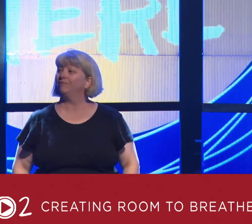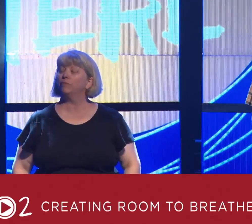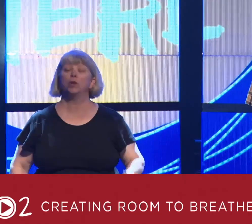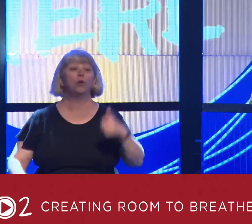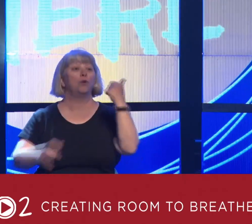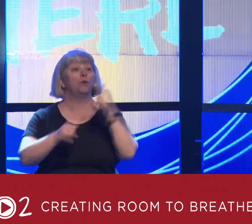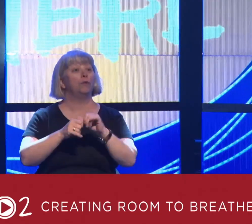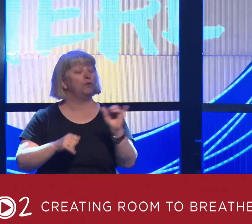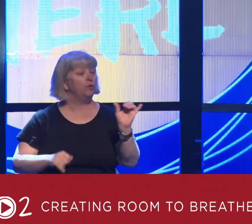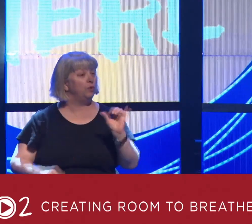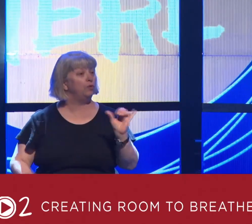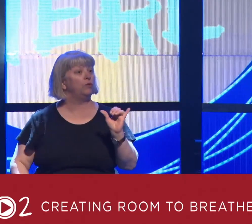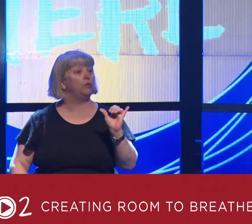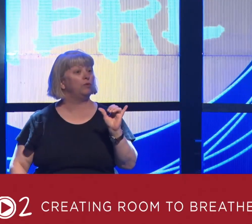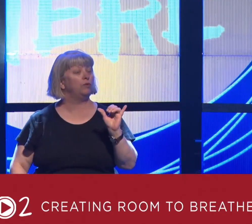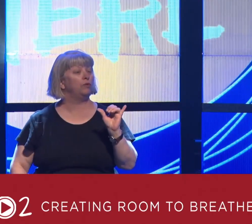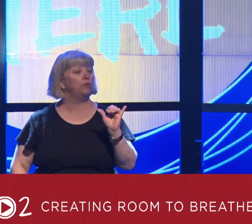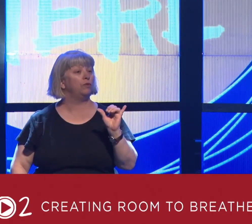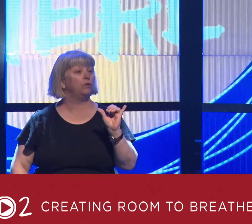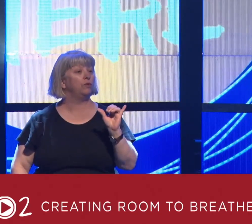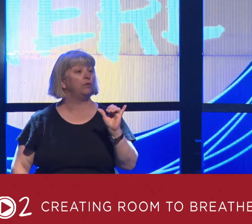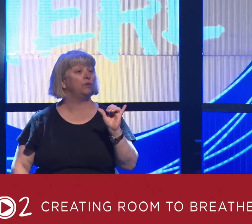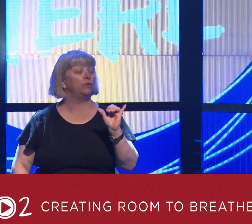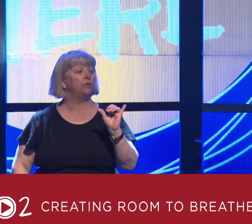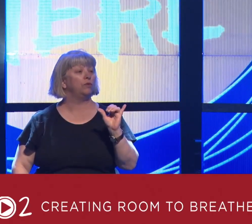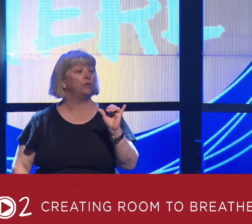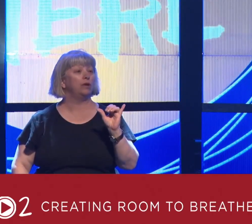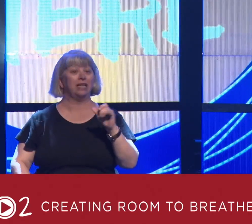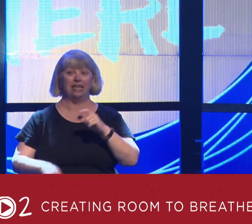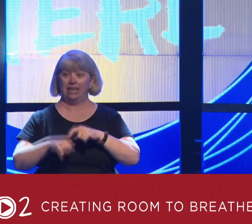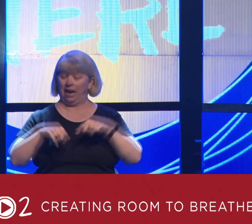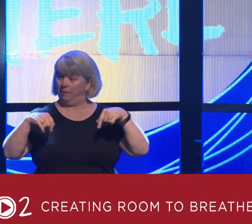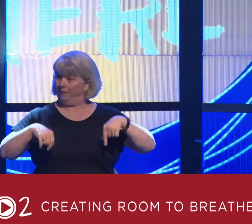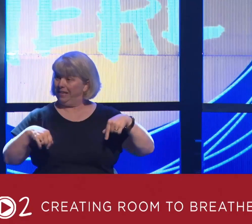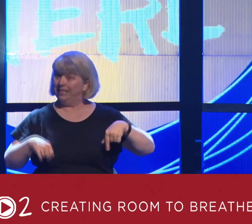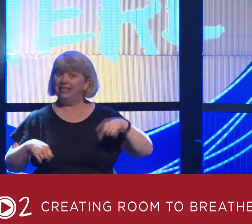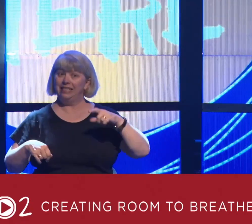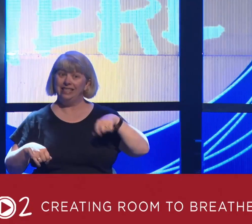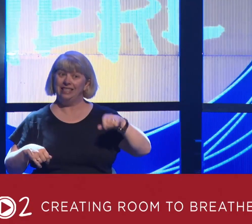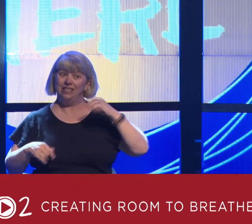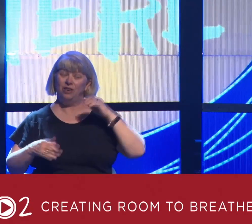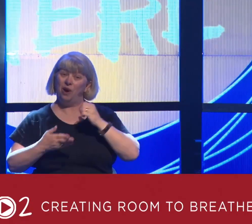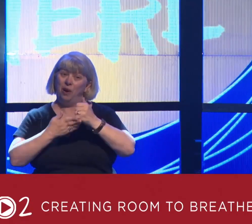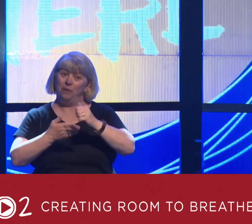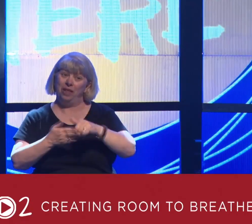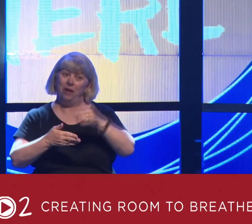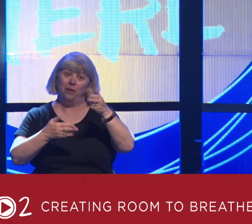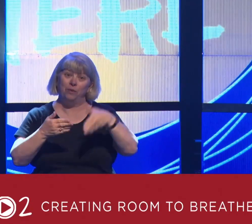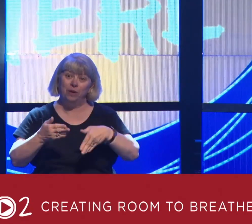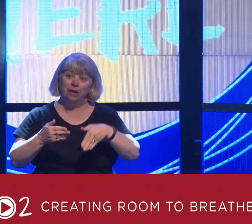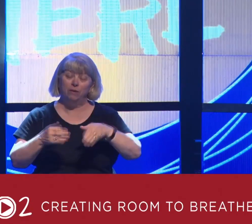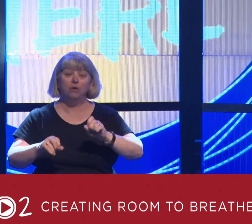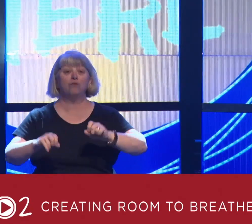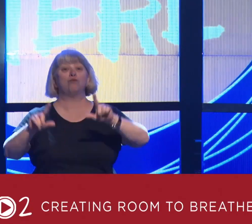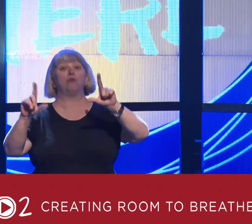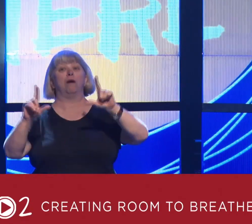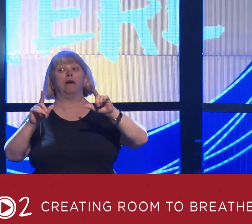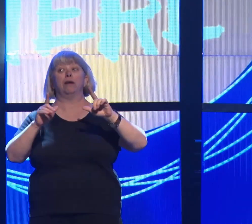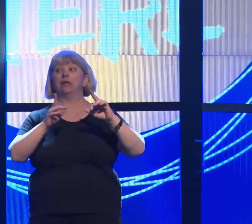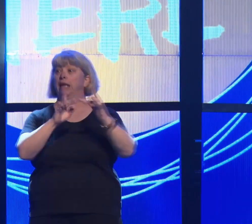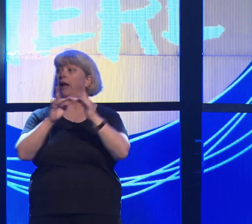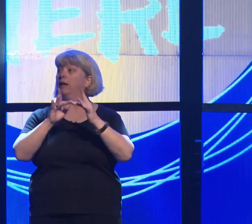that the time is around here is that we're going to need your help that weekend with the broadcast.